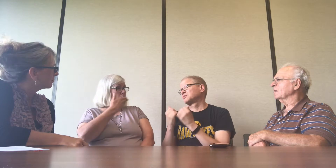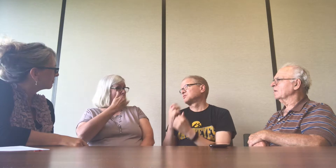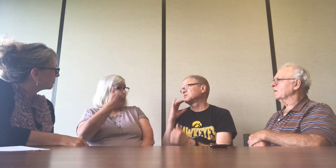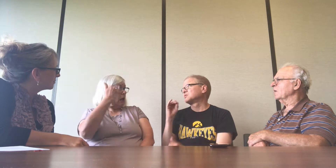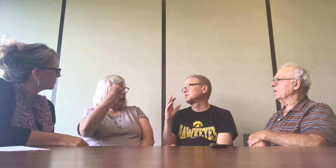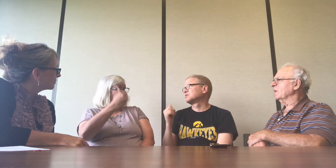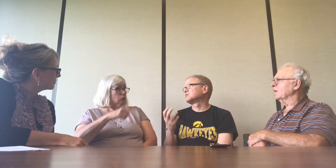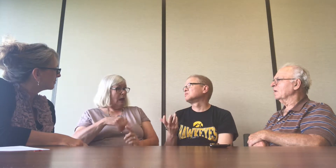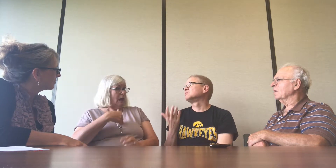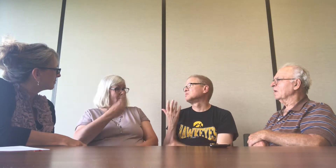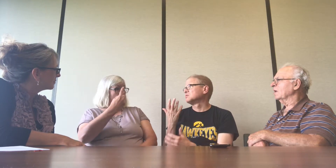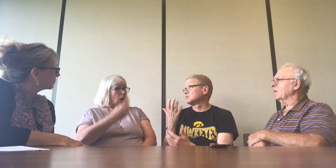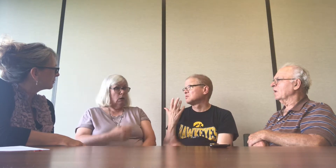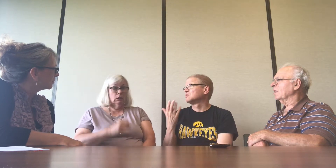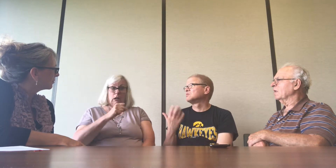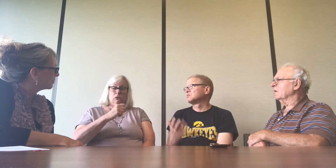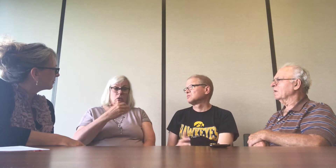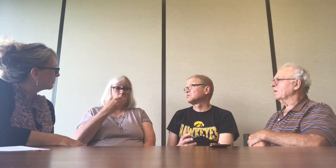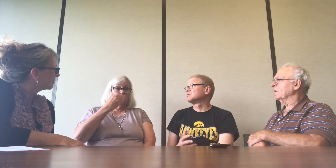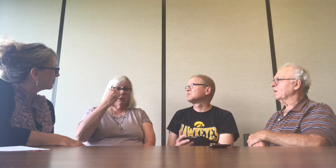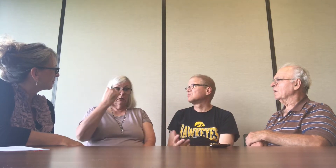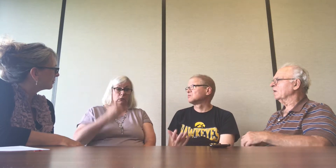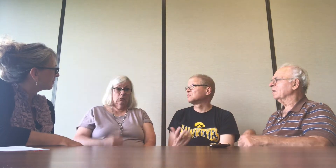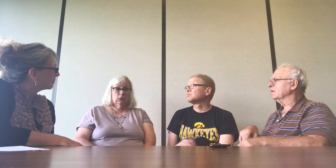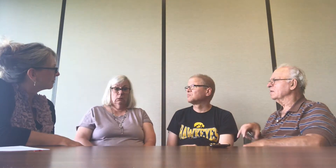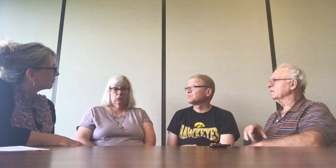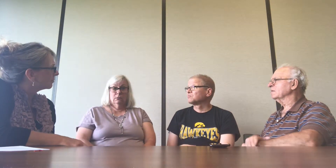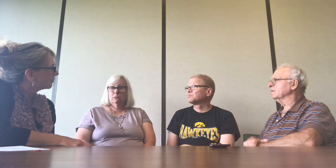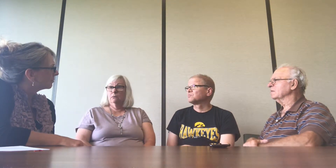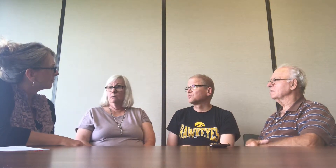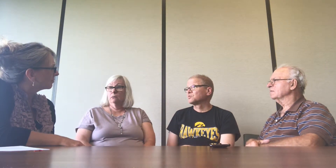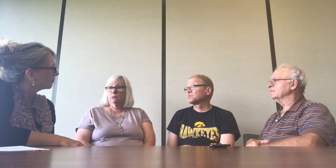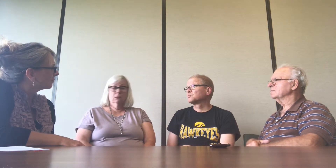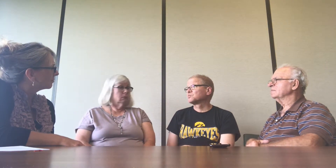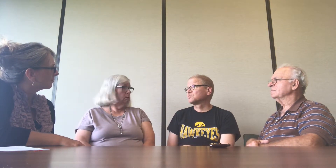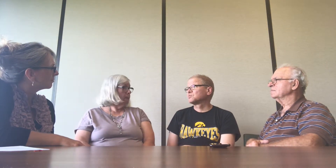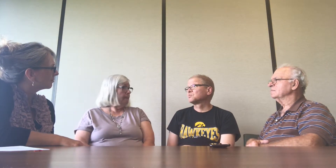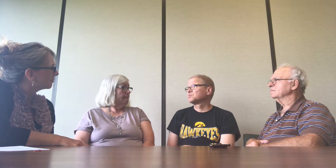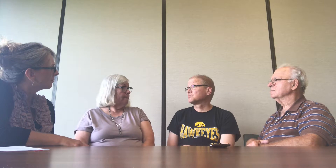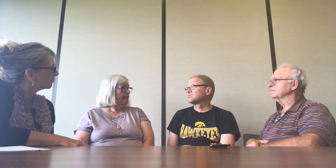of. Surely, that's a great idea. We should have one.